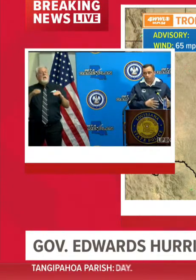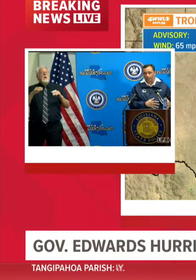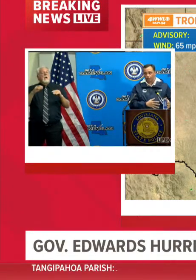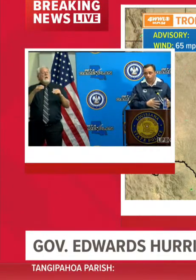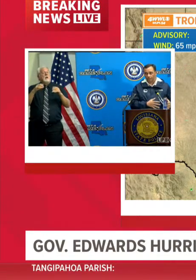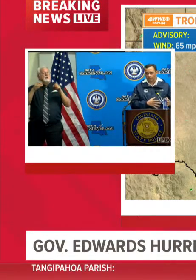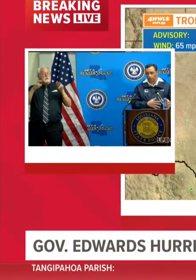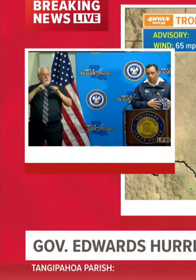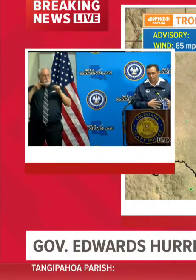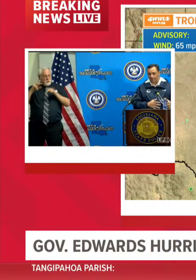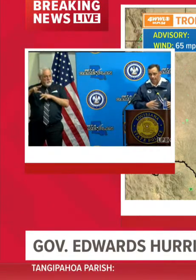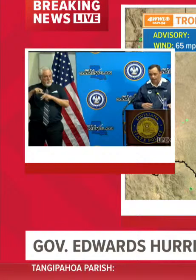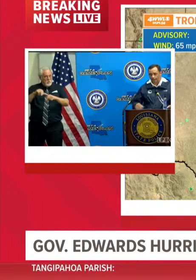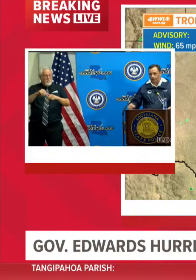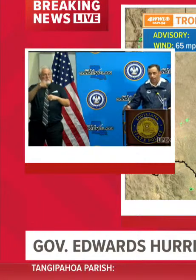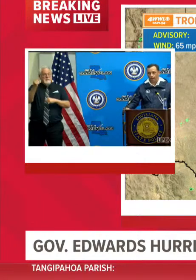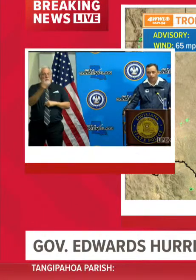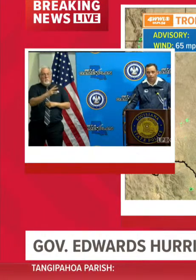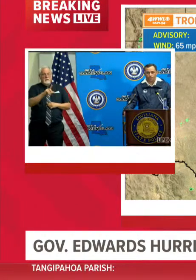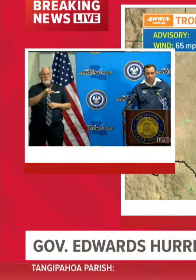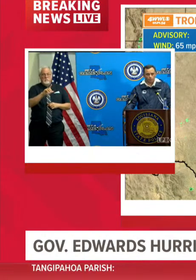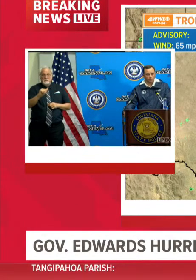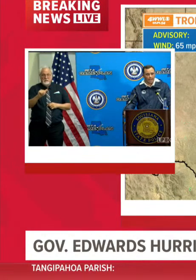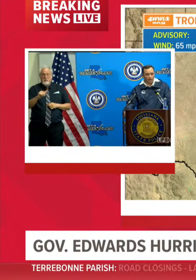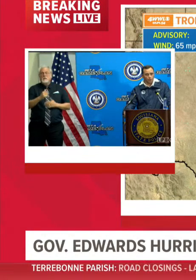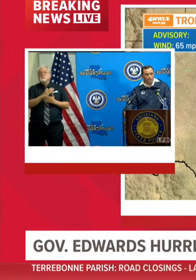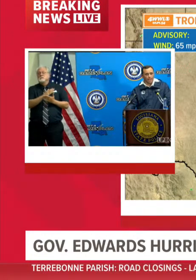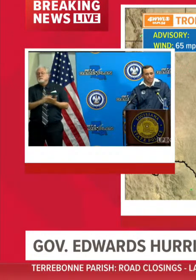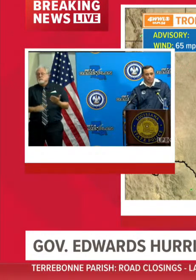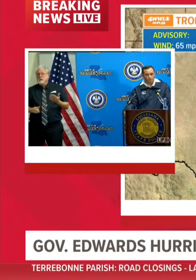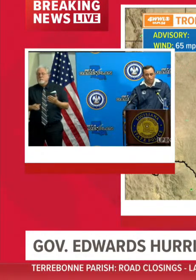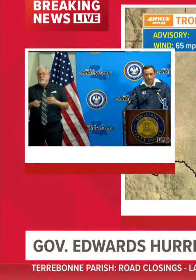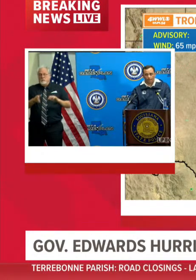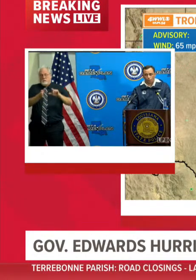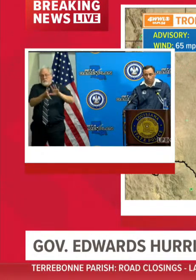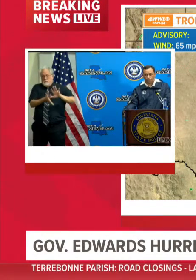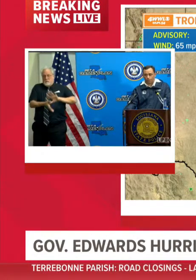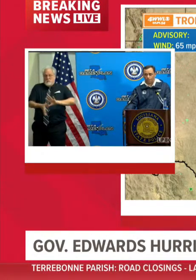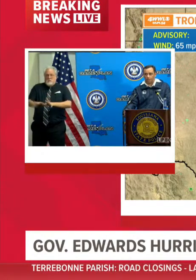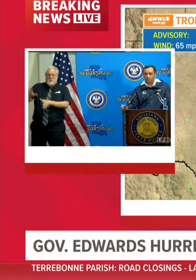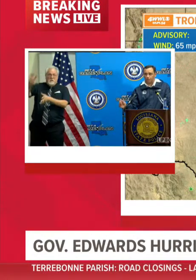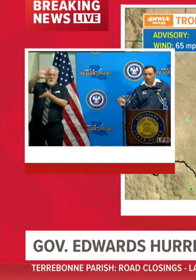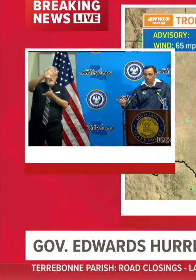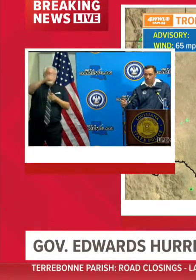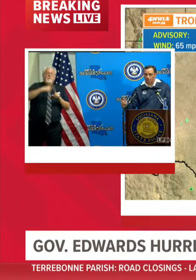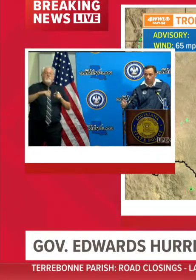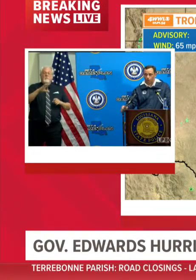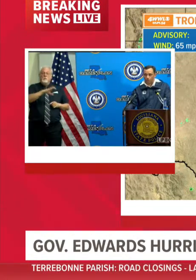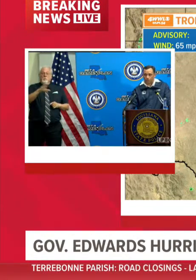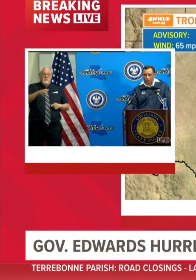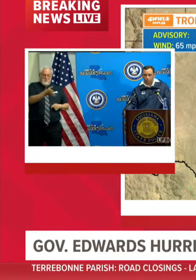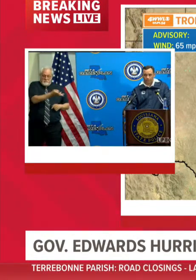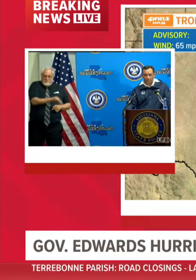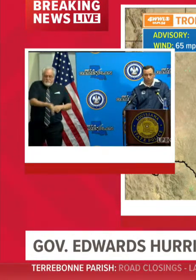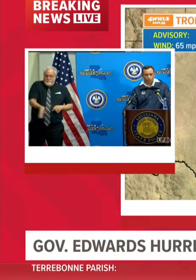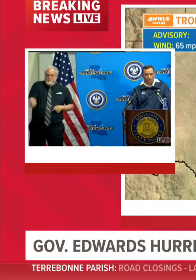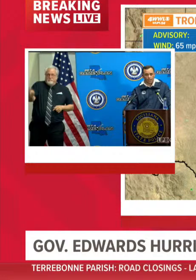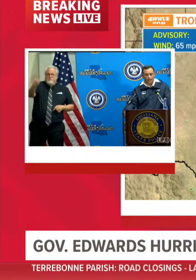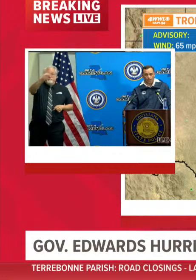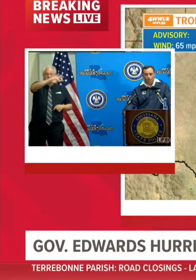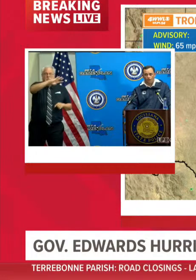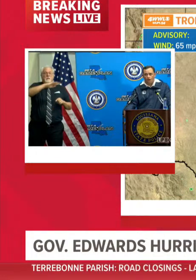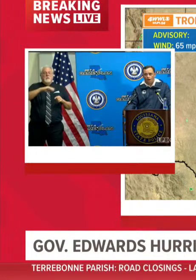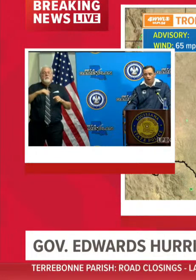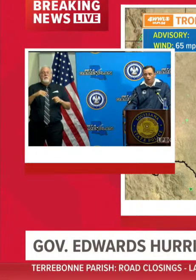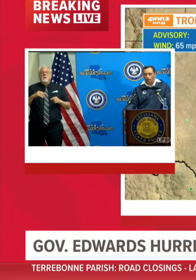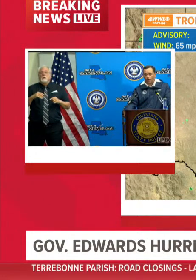focused on southwest Louisiana, some of the outer bands that are coming out of Corpus Christi, that are coming across the Gulf of Mexico right